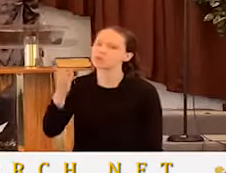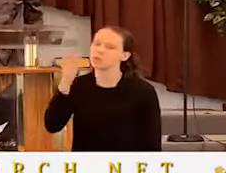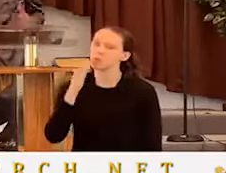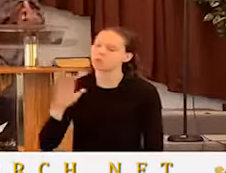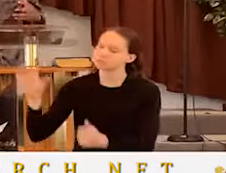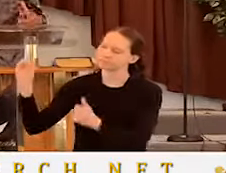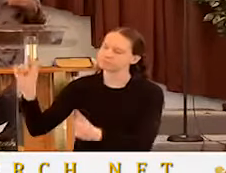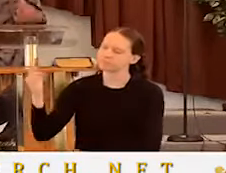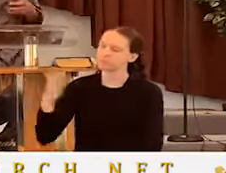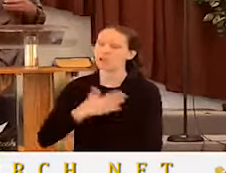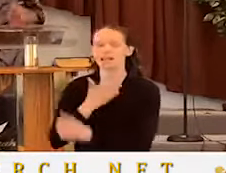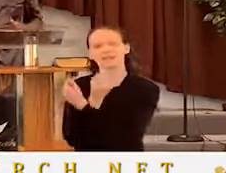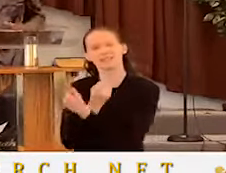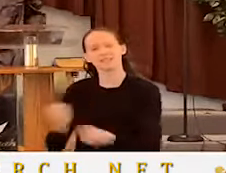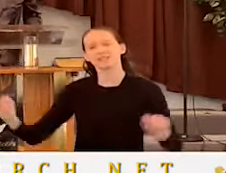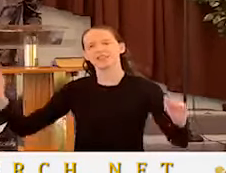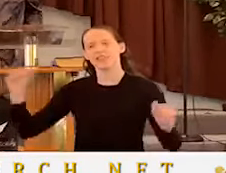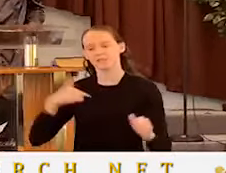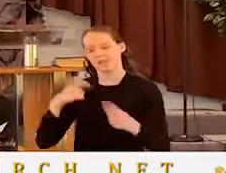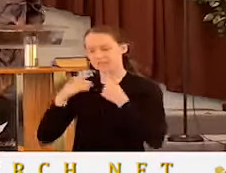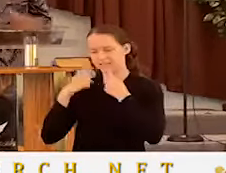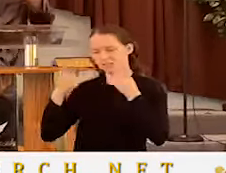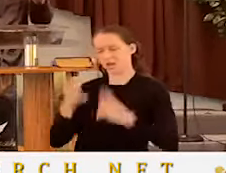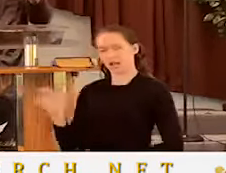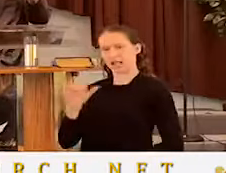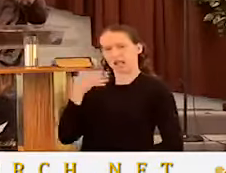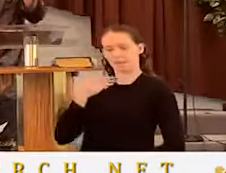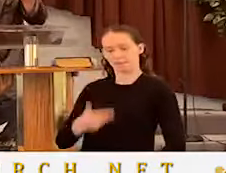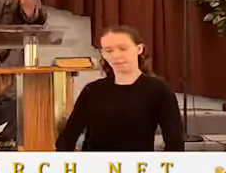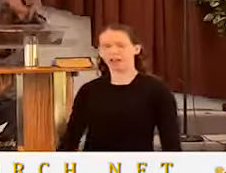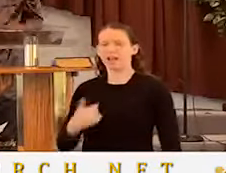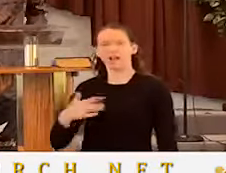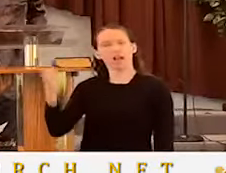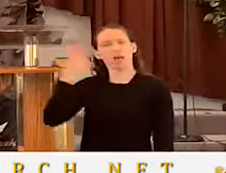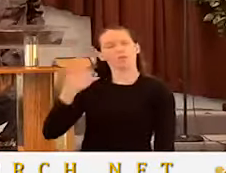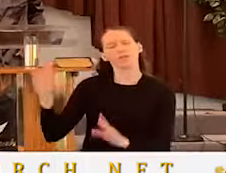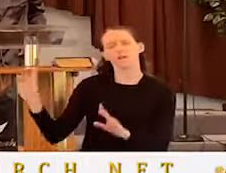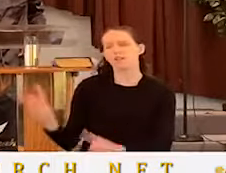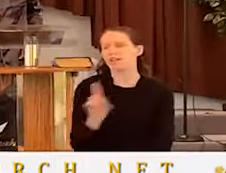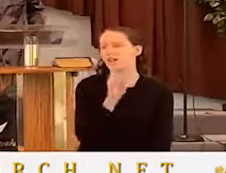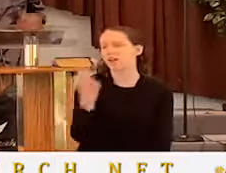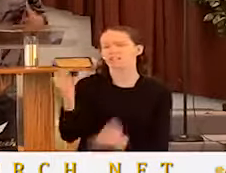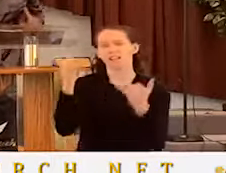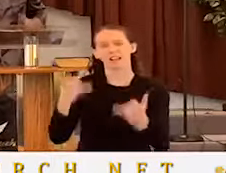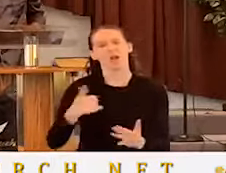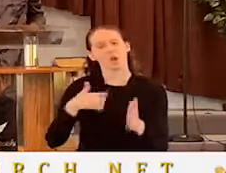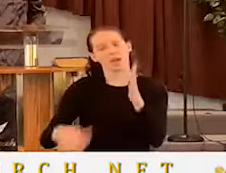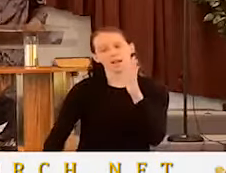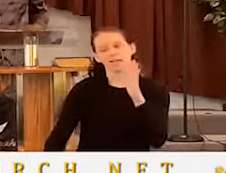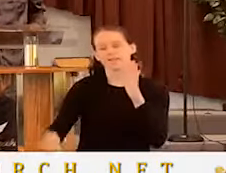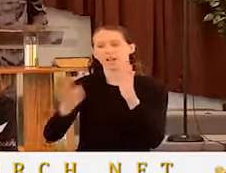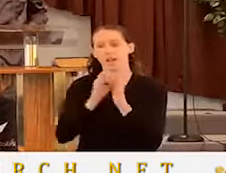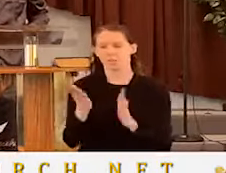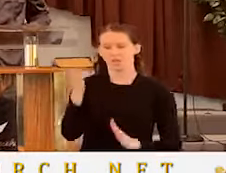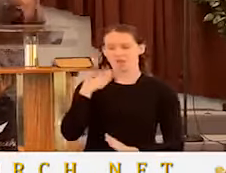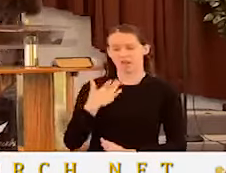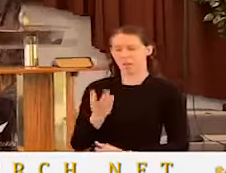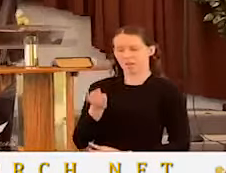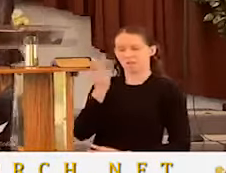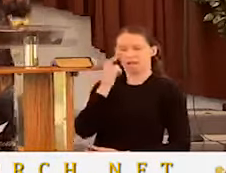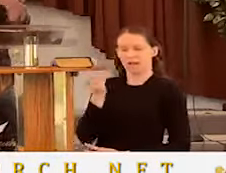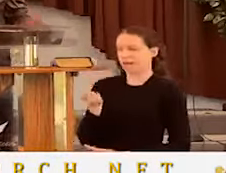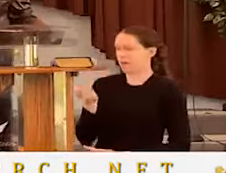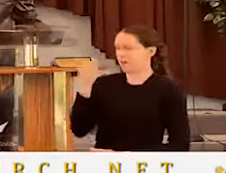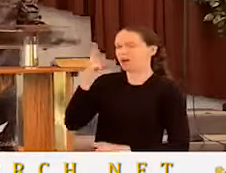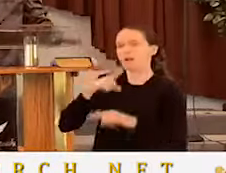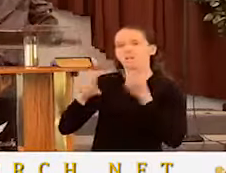sound that saved a wretch like me. I was once lost, but now I'm found, blind, but now I see.